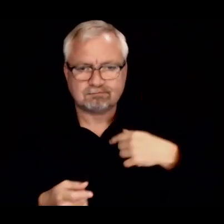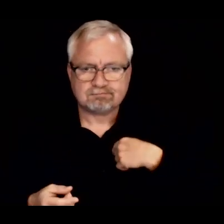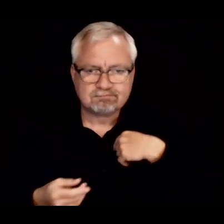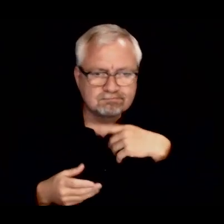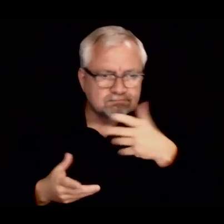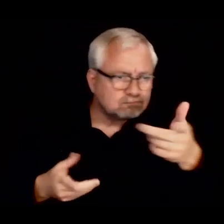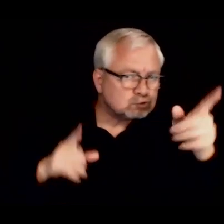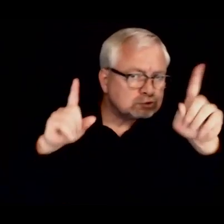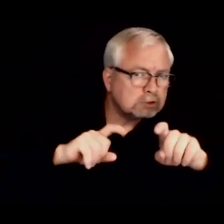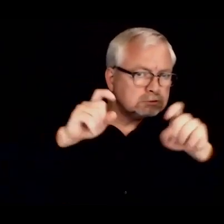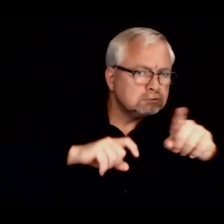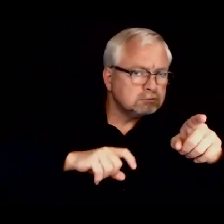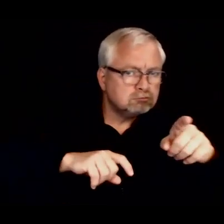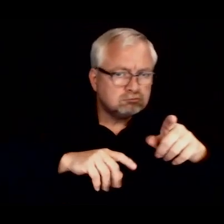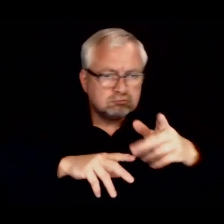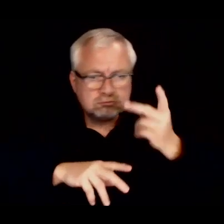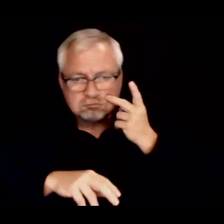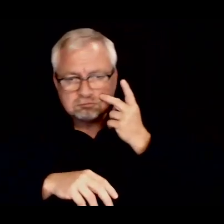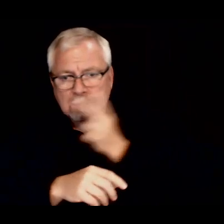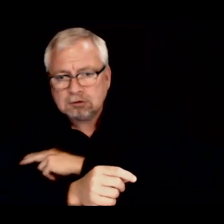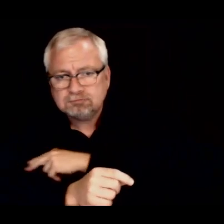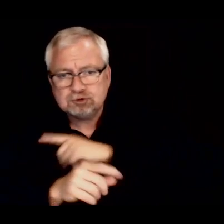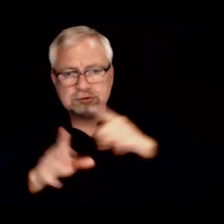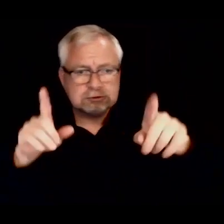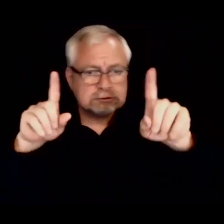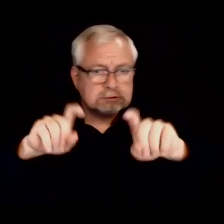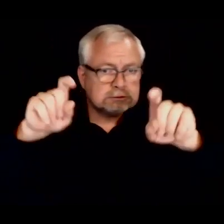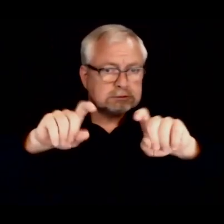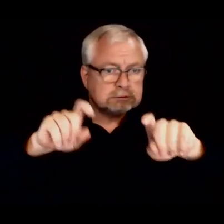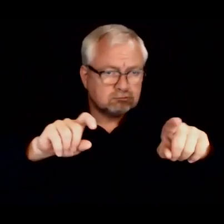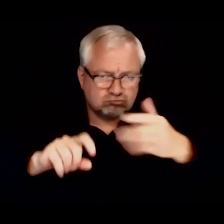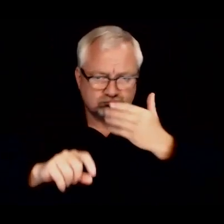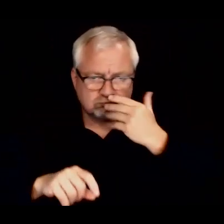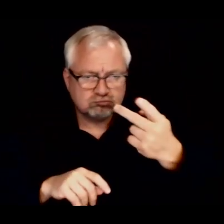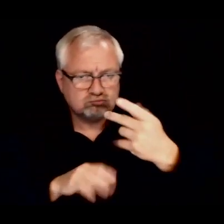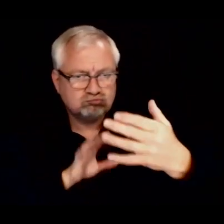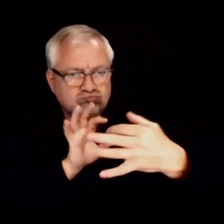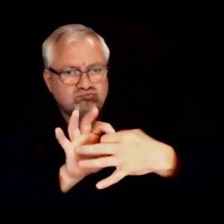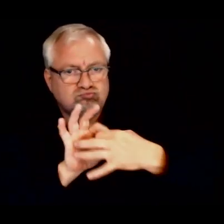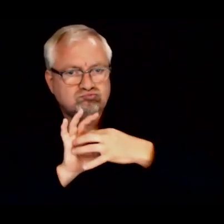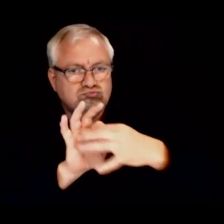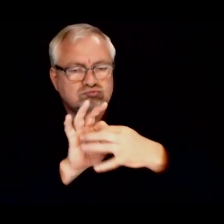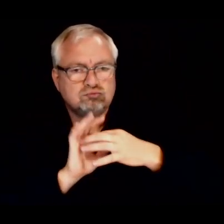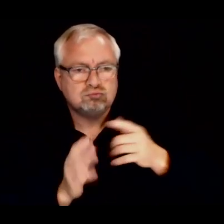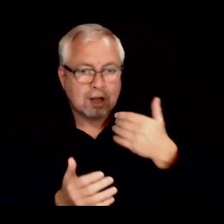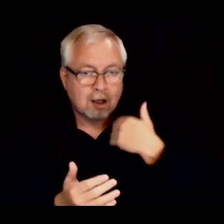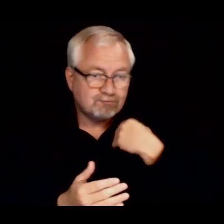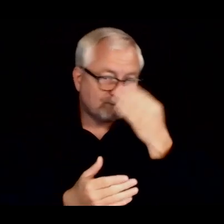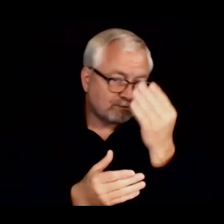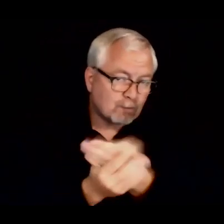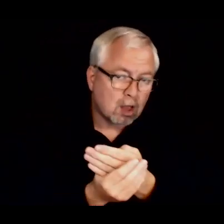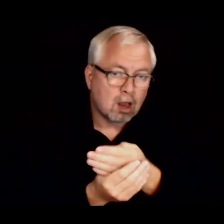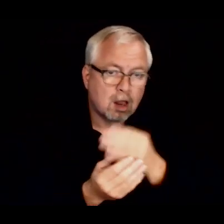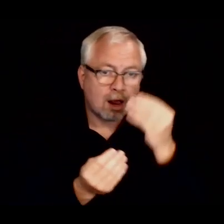where they've got an existing healthcare relationship, so that the follow-up can be as robust as possible.